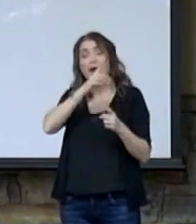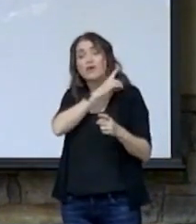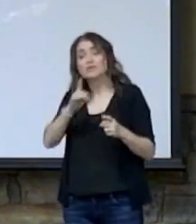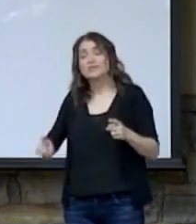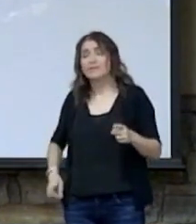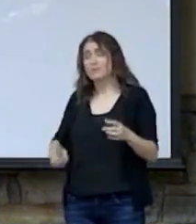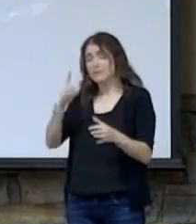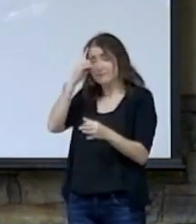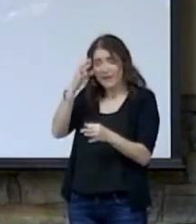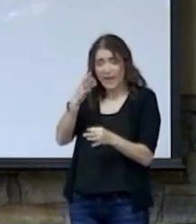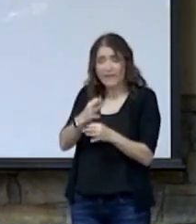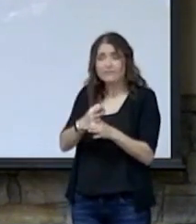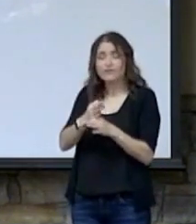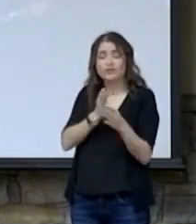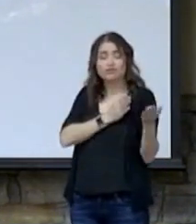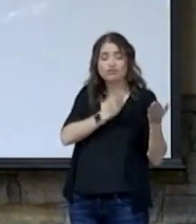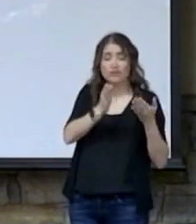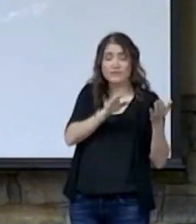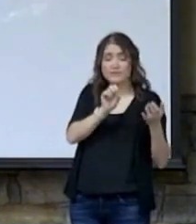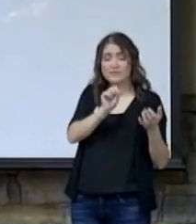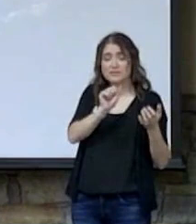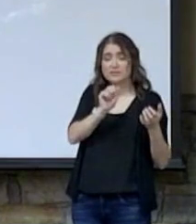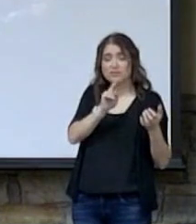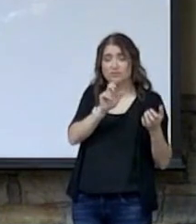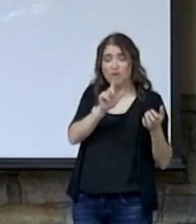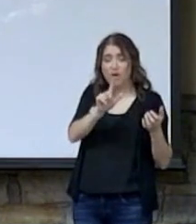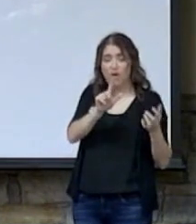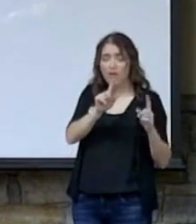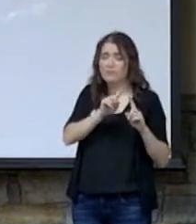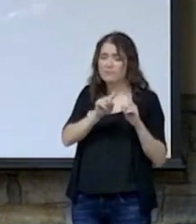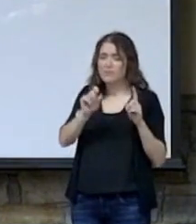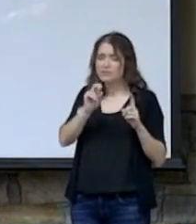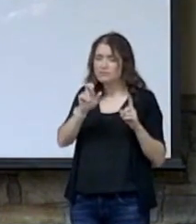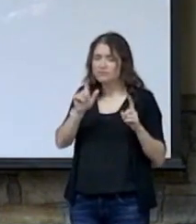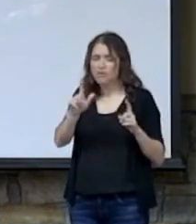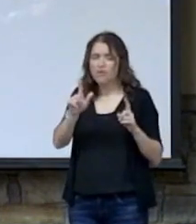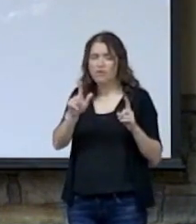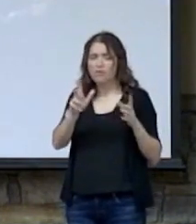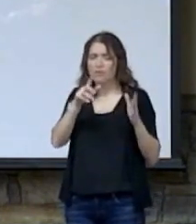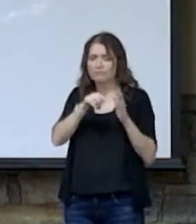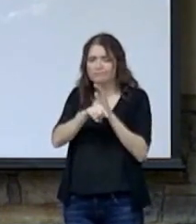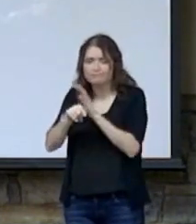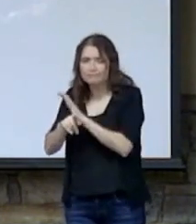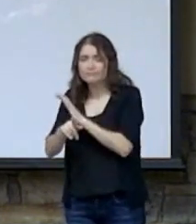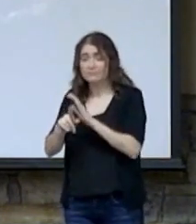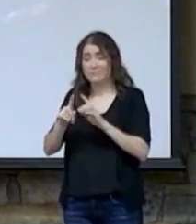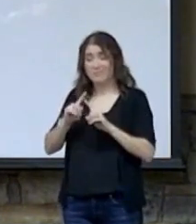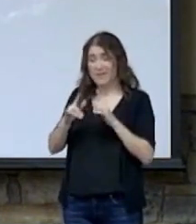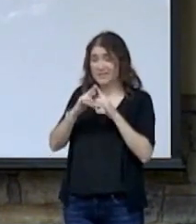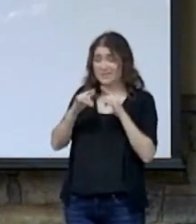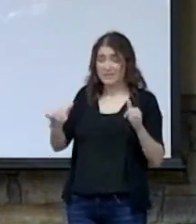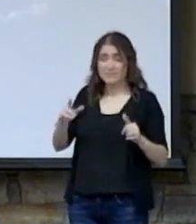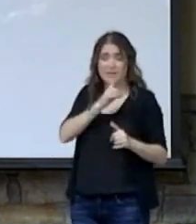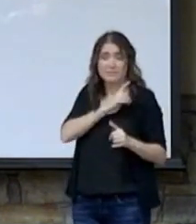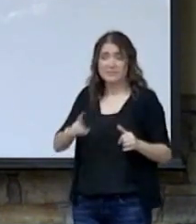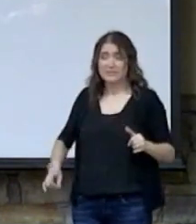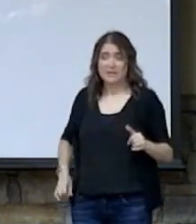of his service to Saul, but yet David's life was littered with sin as well.